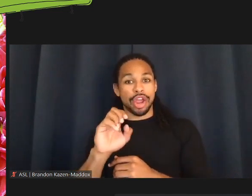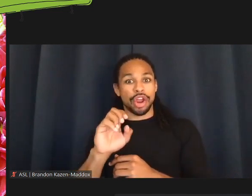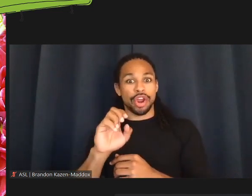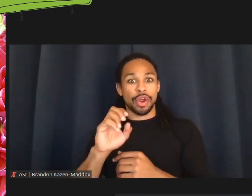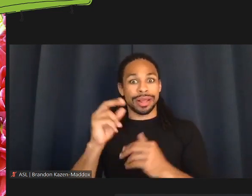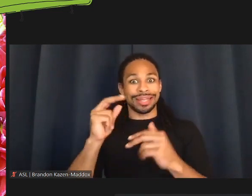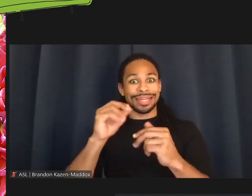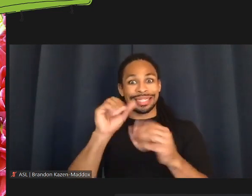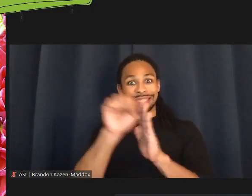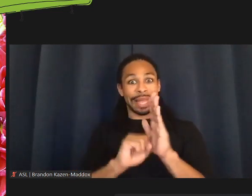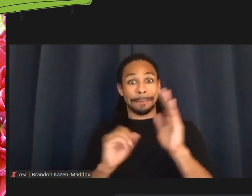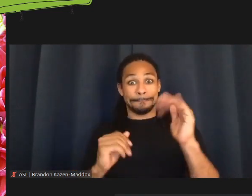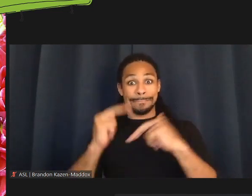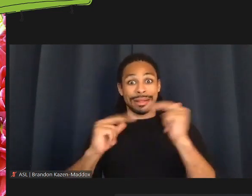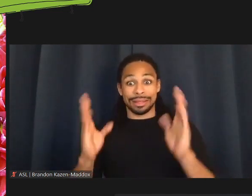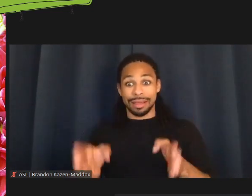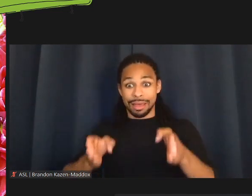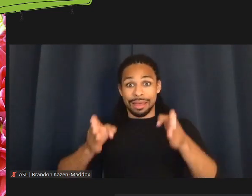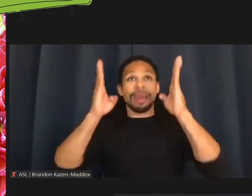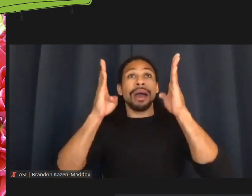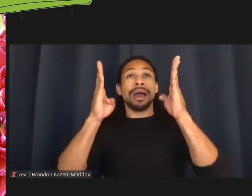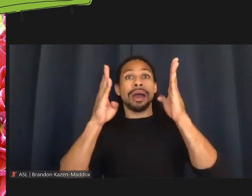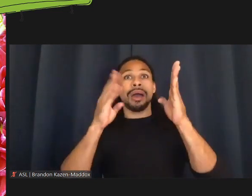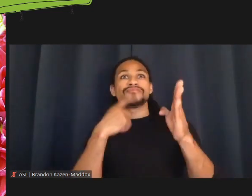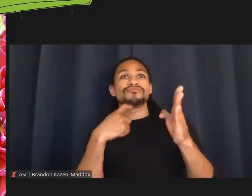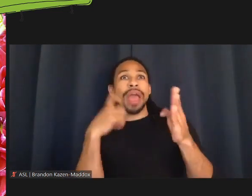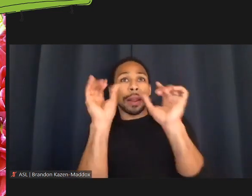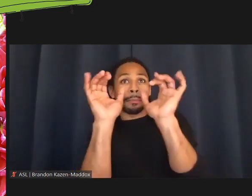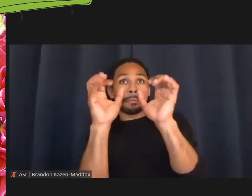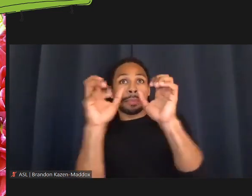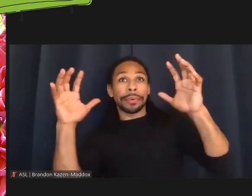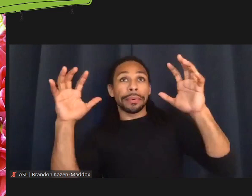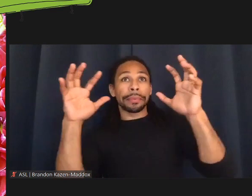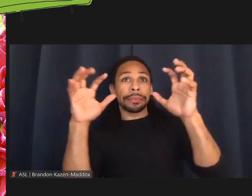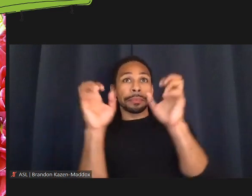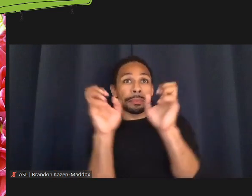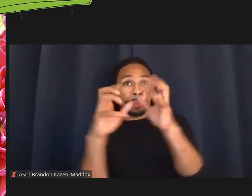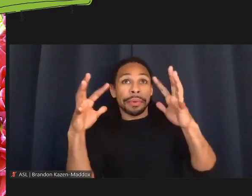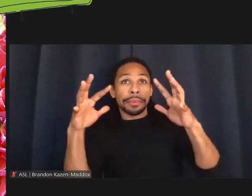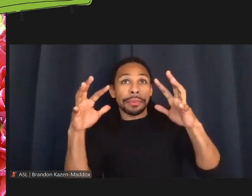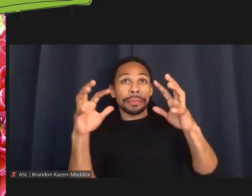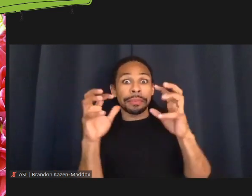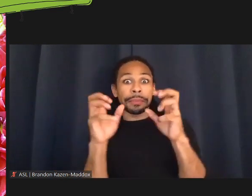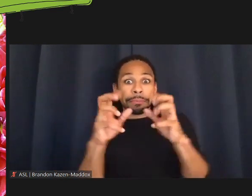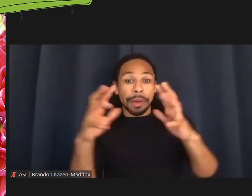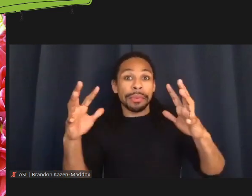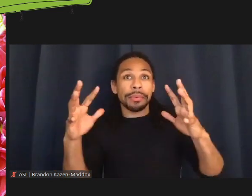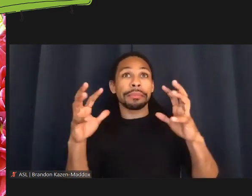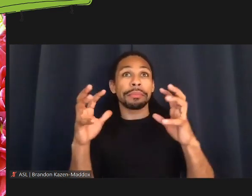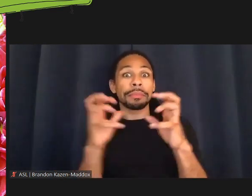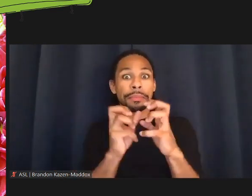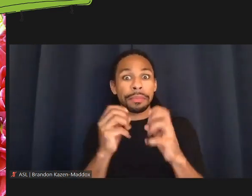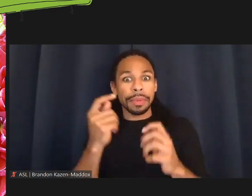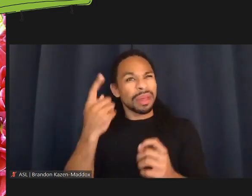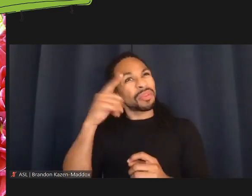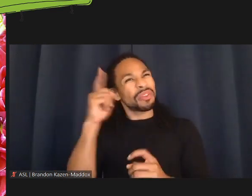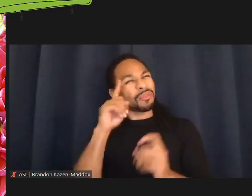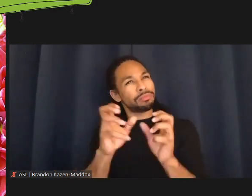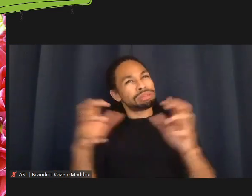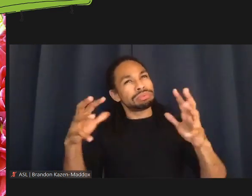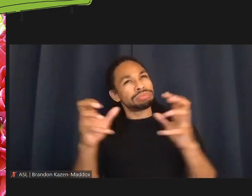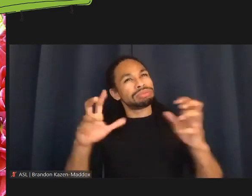red. Glug, glug. Unclear what it beats for.